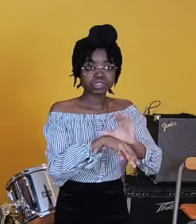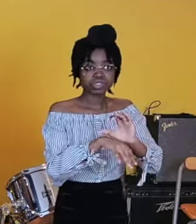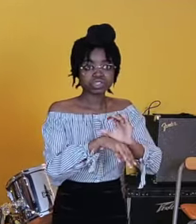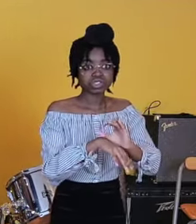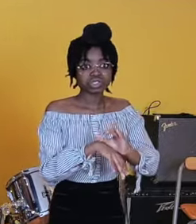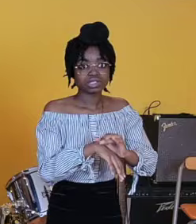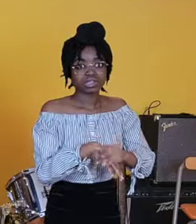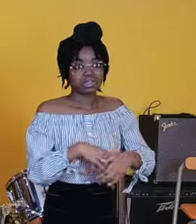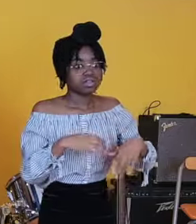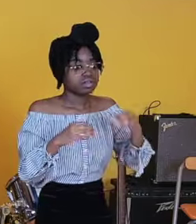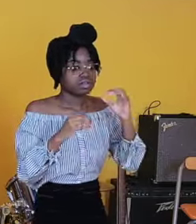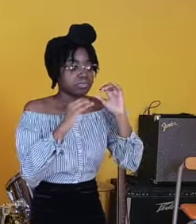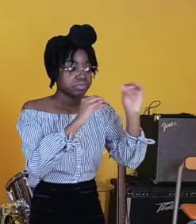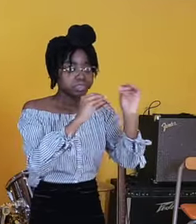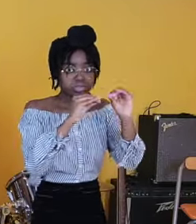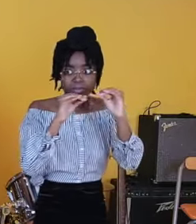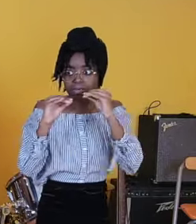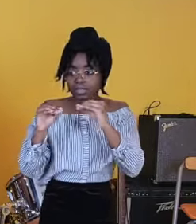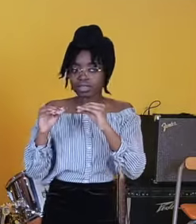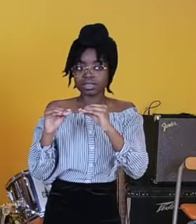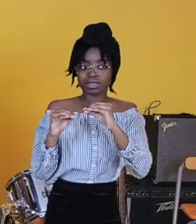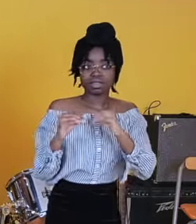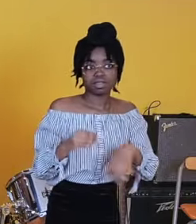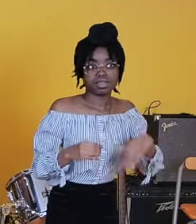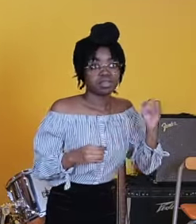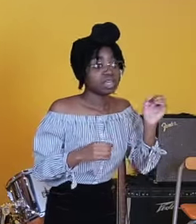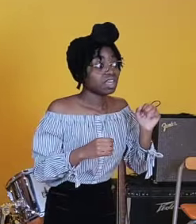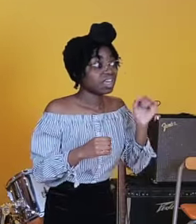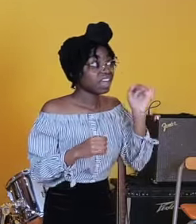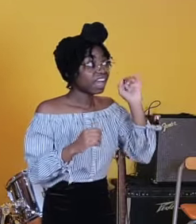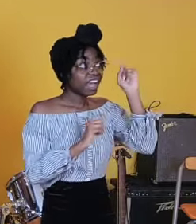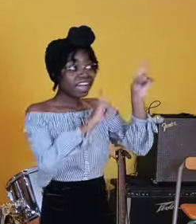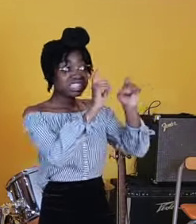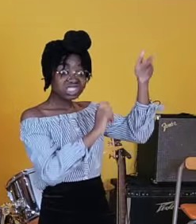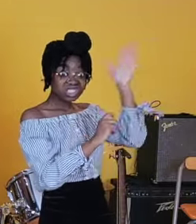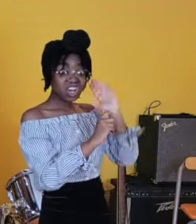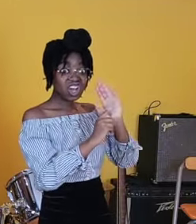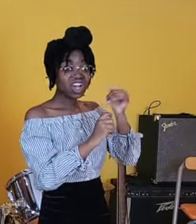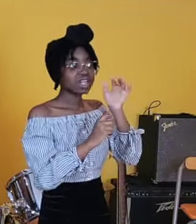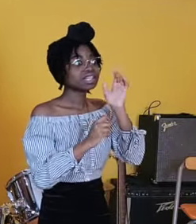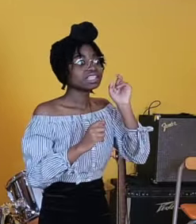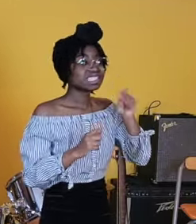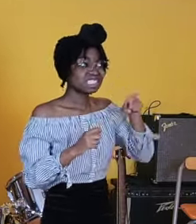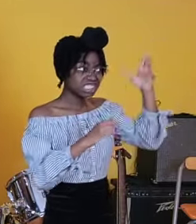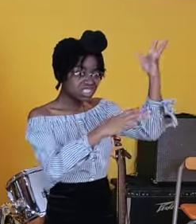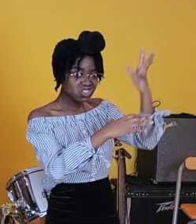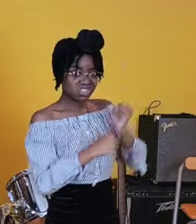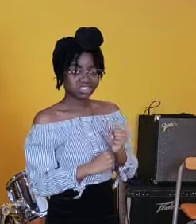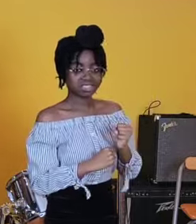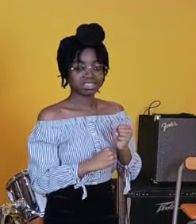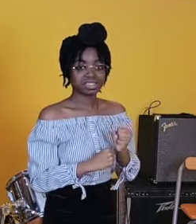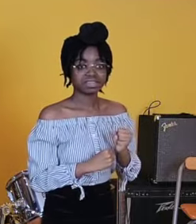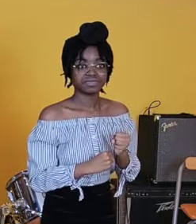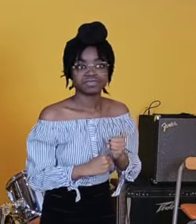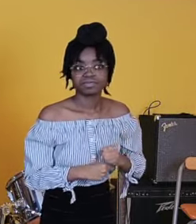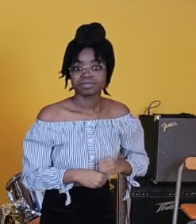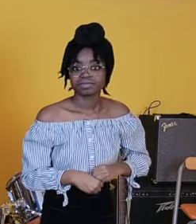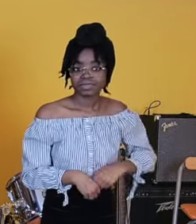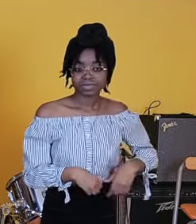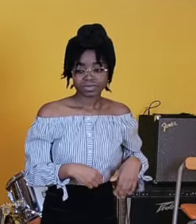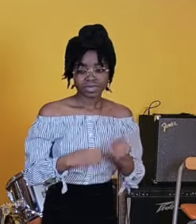we ask God, we ought to receive it. But you know what? Look at these men and women of faith in Hebrews 11. So many things that they prayed